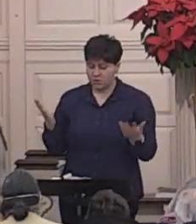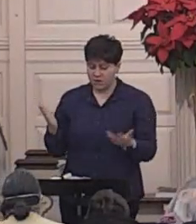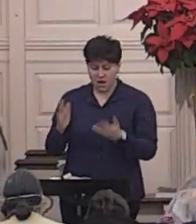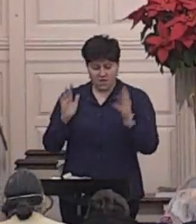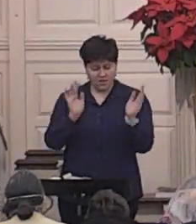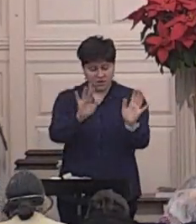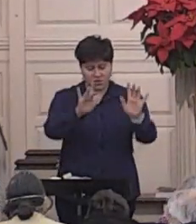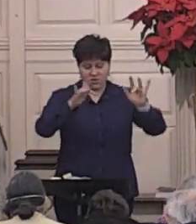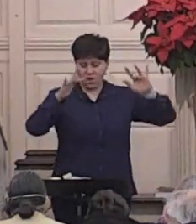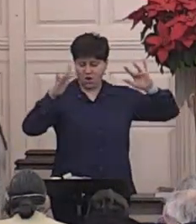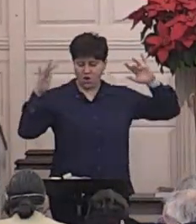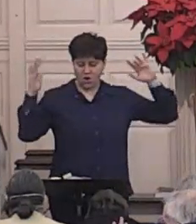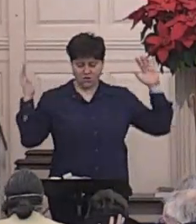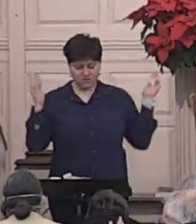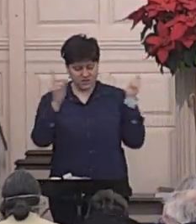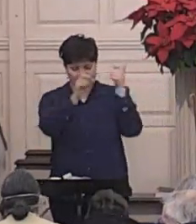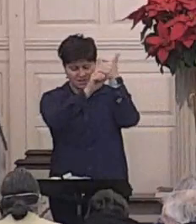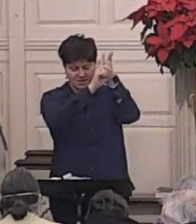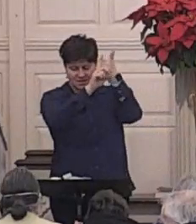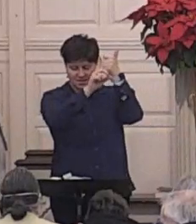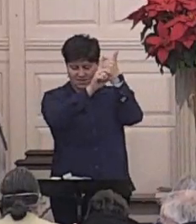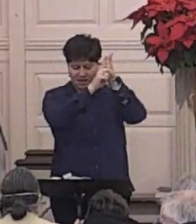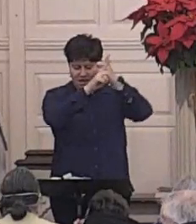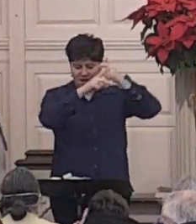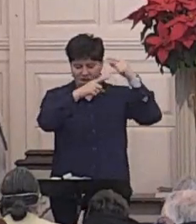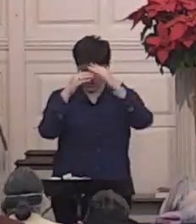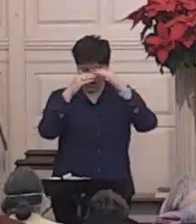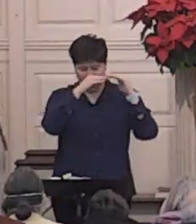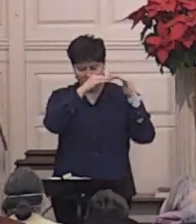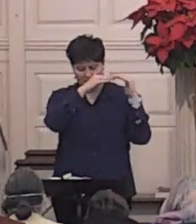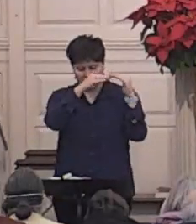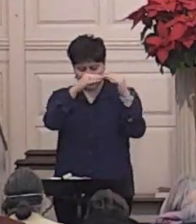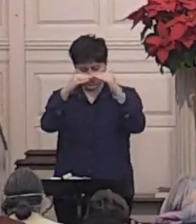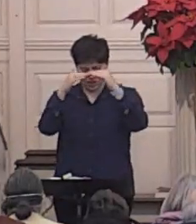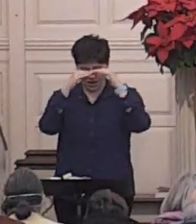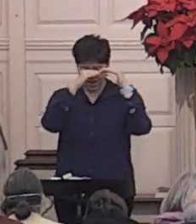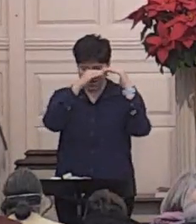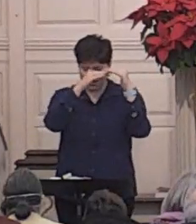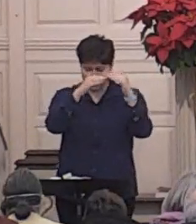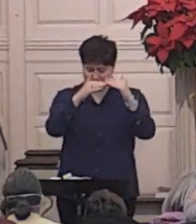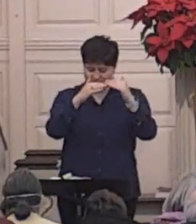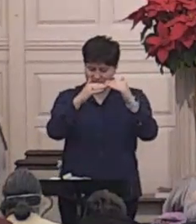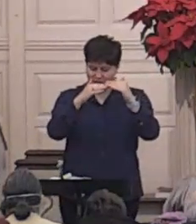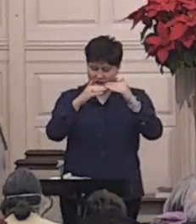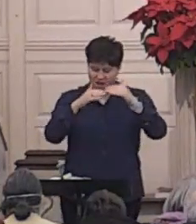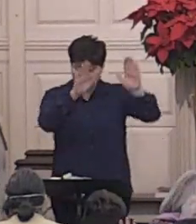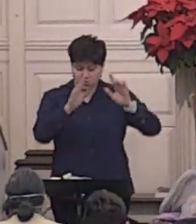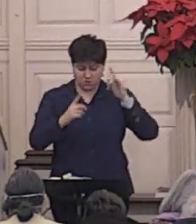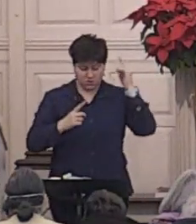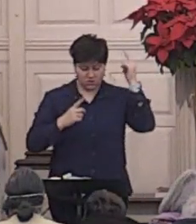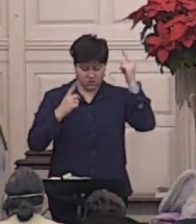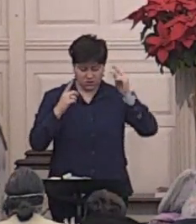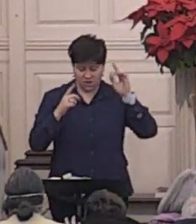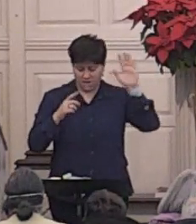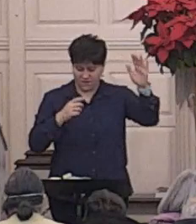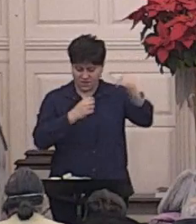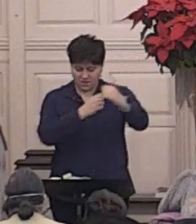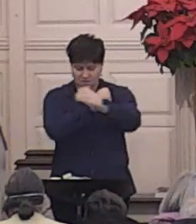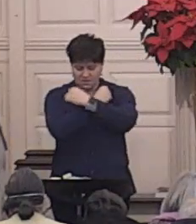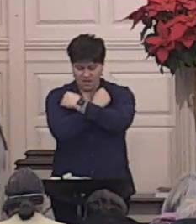rule. The glories of his righteousness,